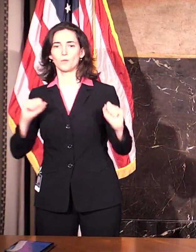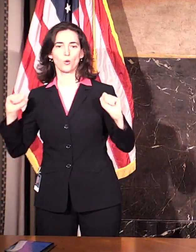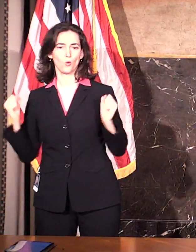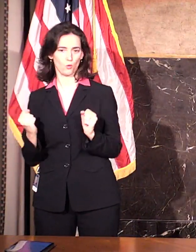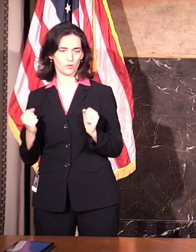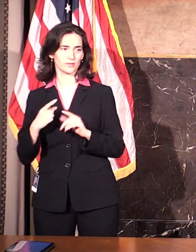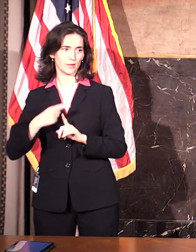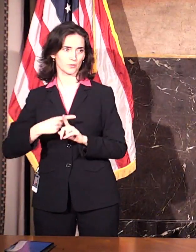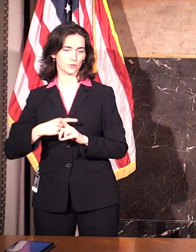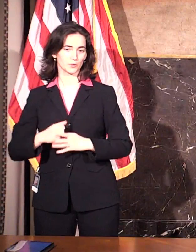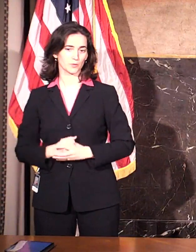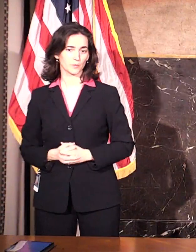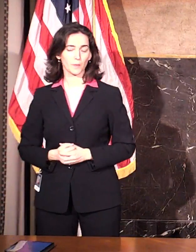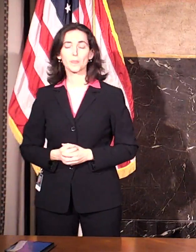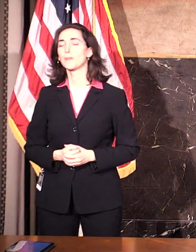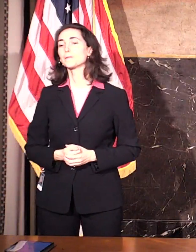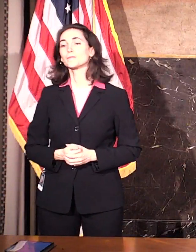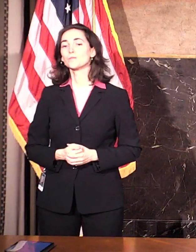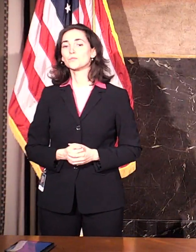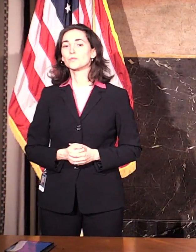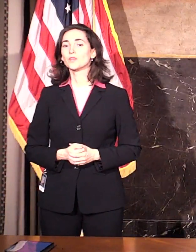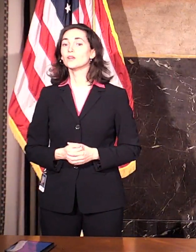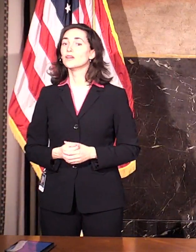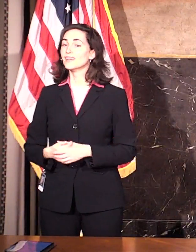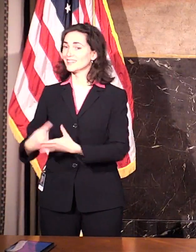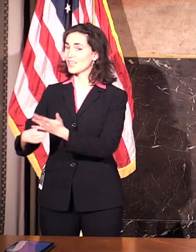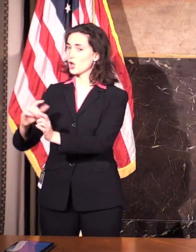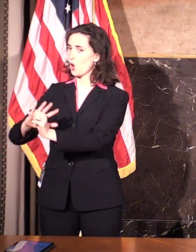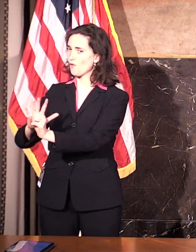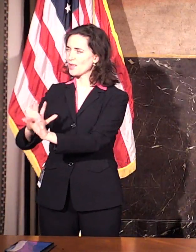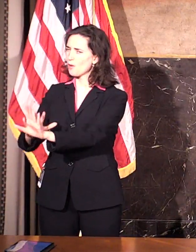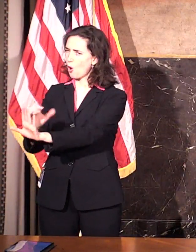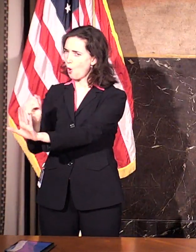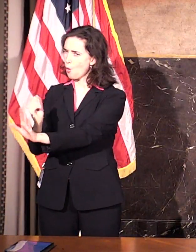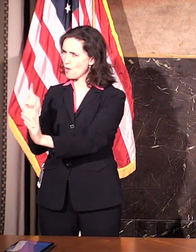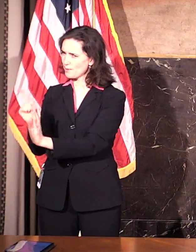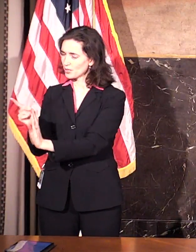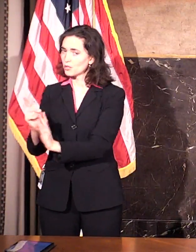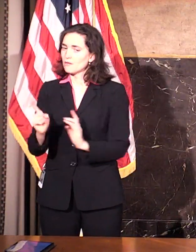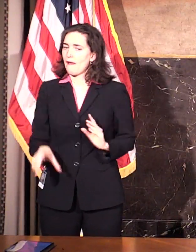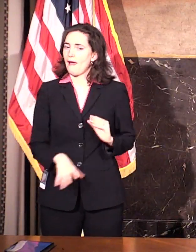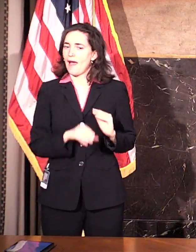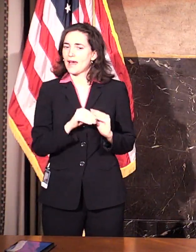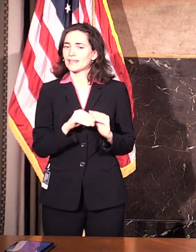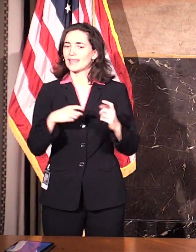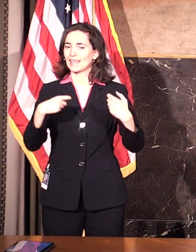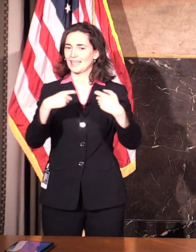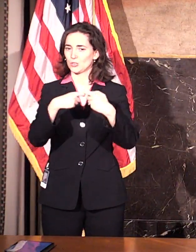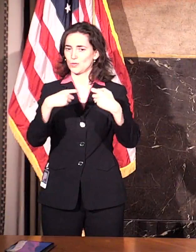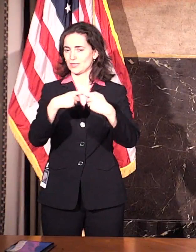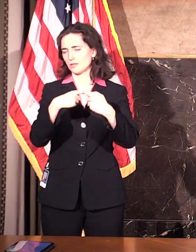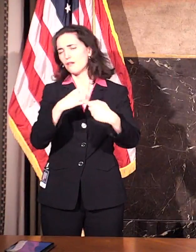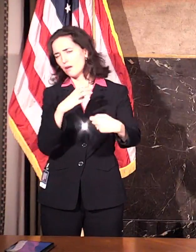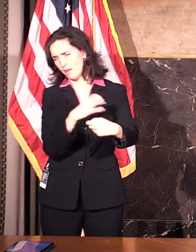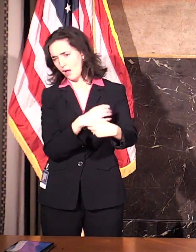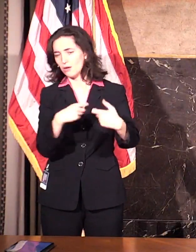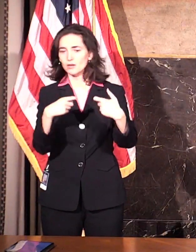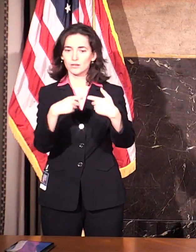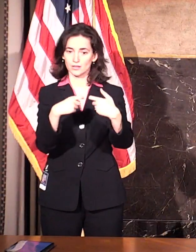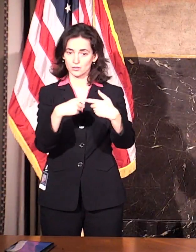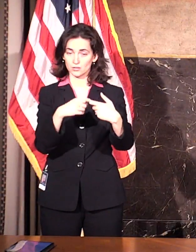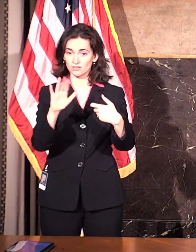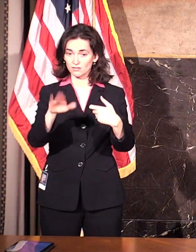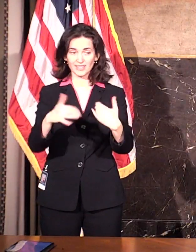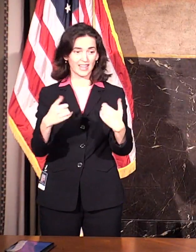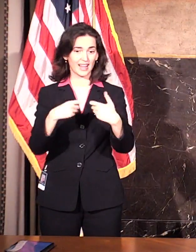And before I get to COVID, I did want to speak to just a moment about power. We know that the electricity companies have been